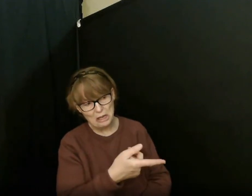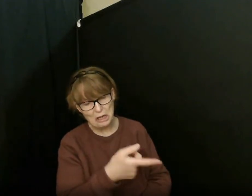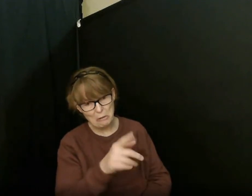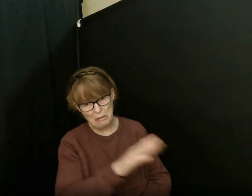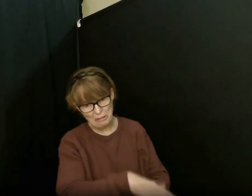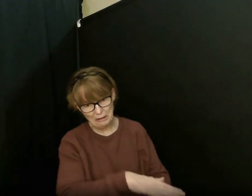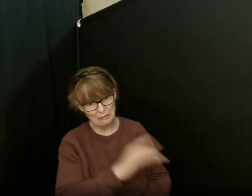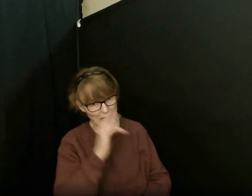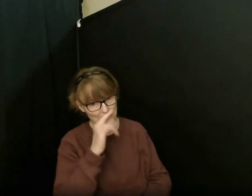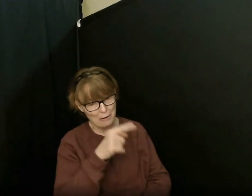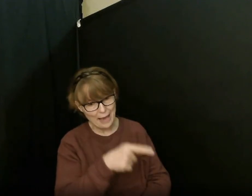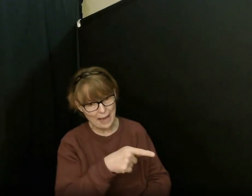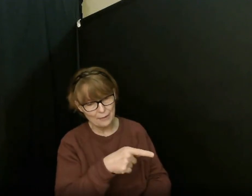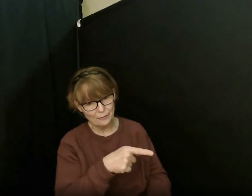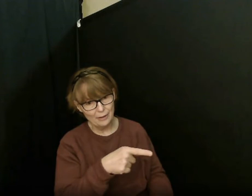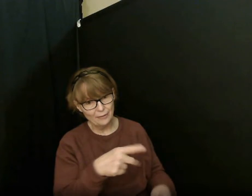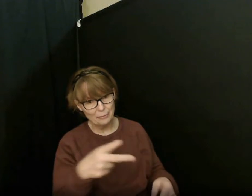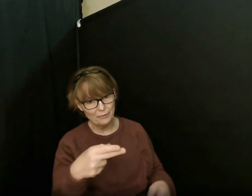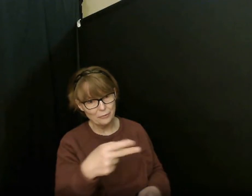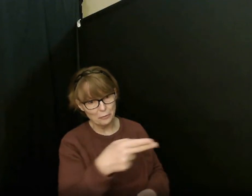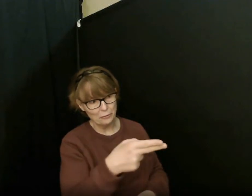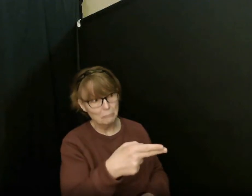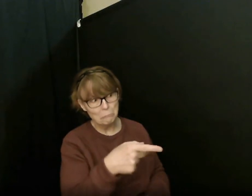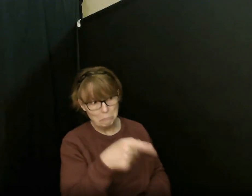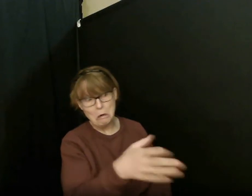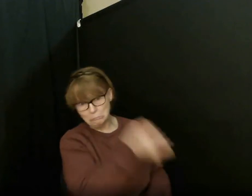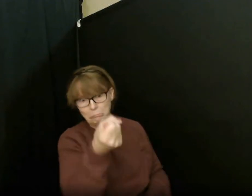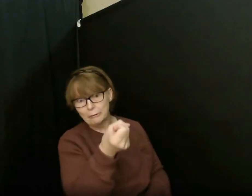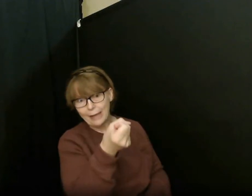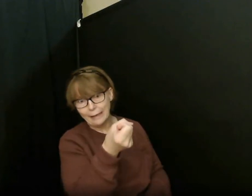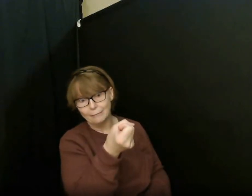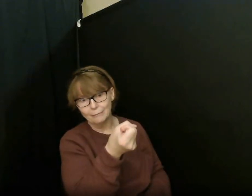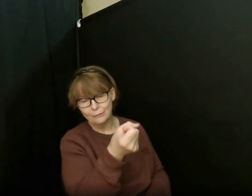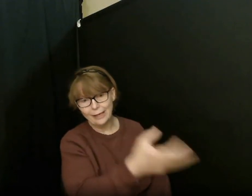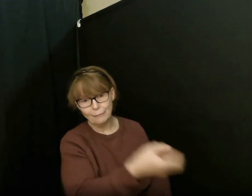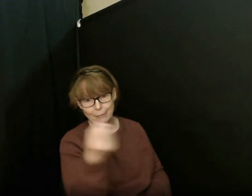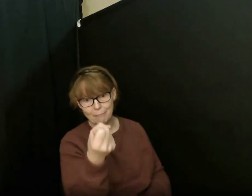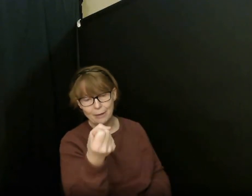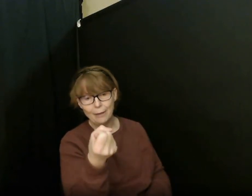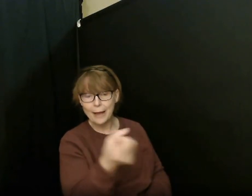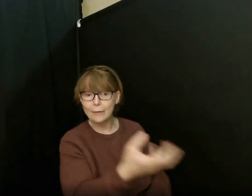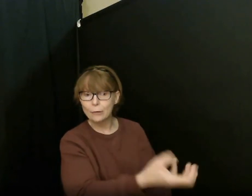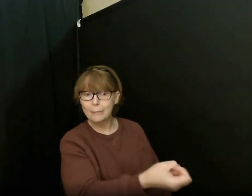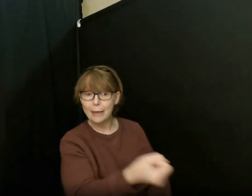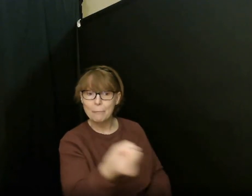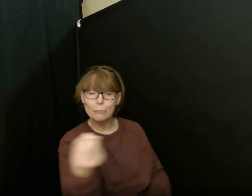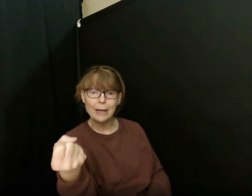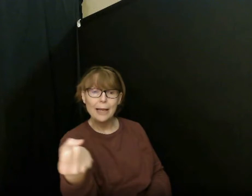the little kiddo has some scissors, take it from them. That is going to be a movement. It's